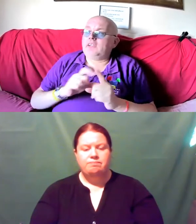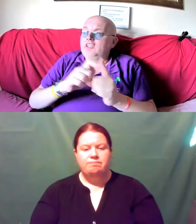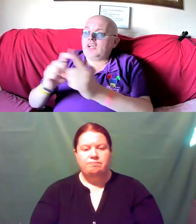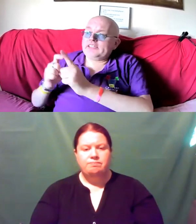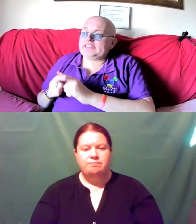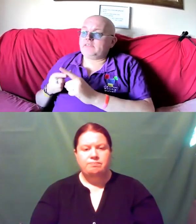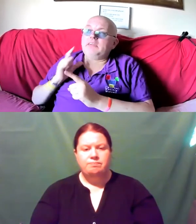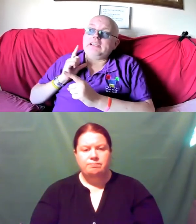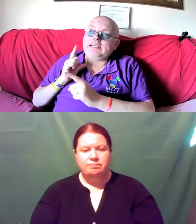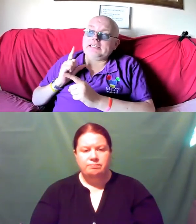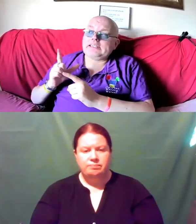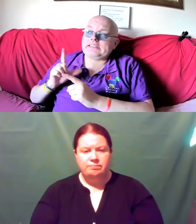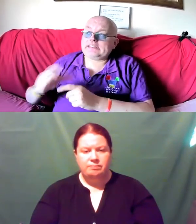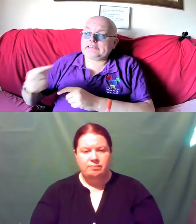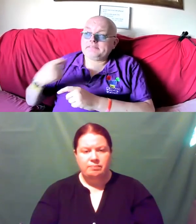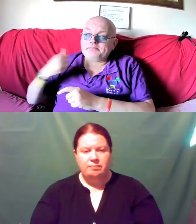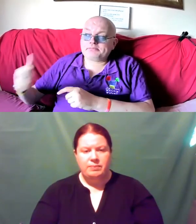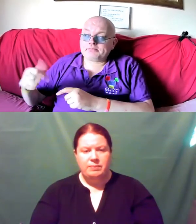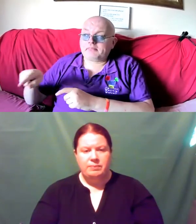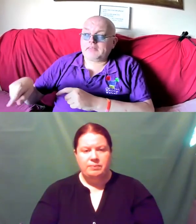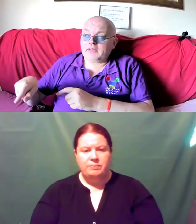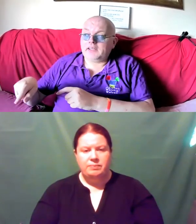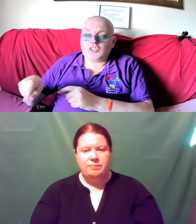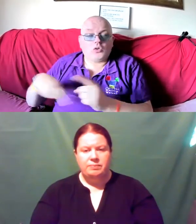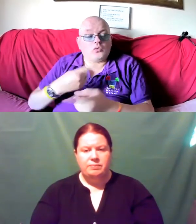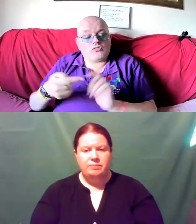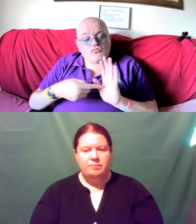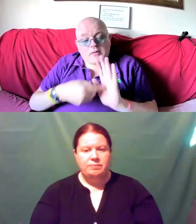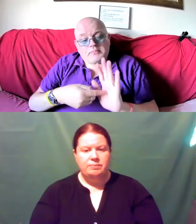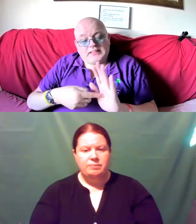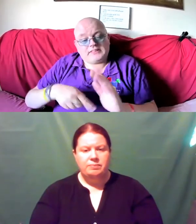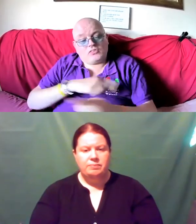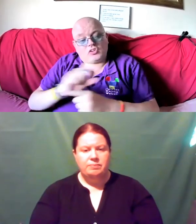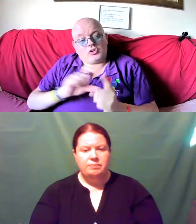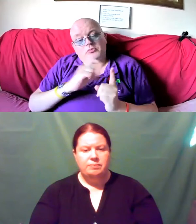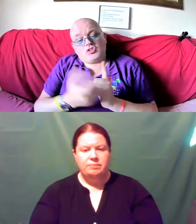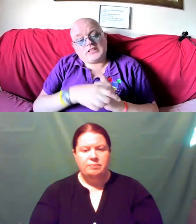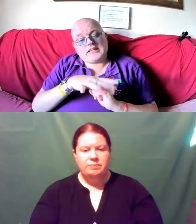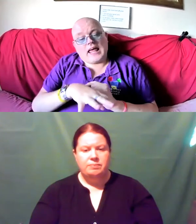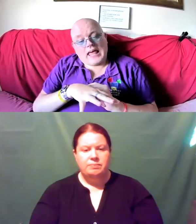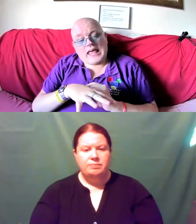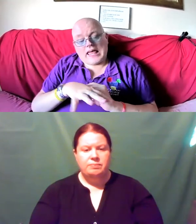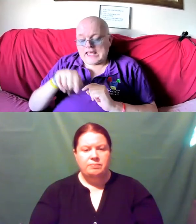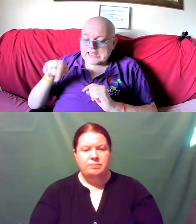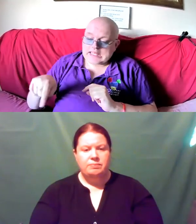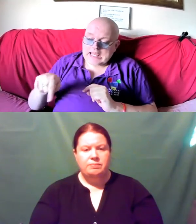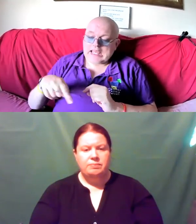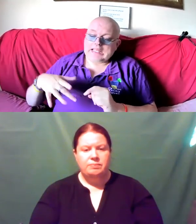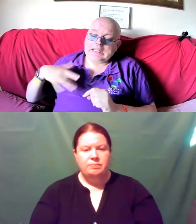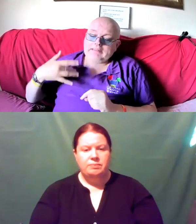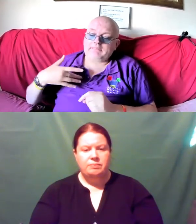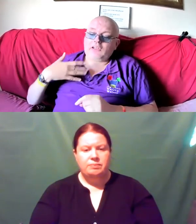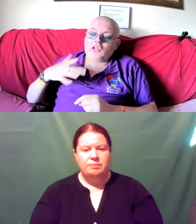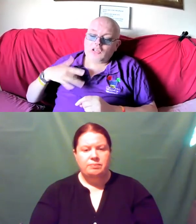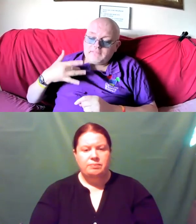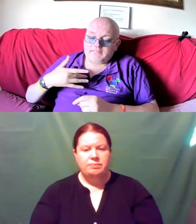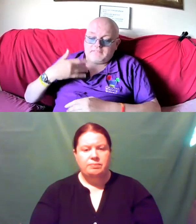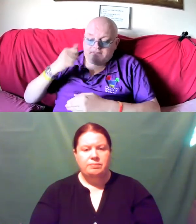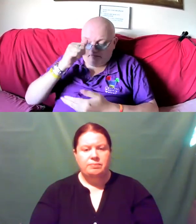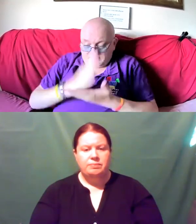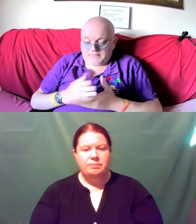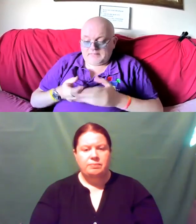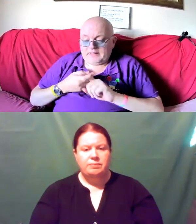we can authentically do, is to be representatives of our community within the Living in Love and Faith process, whereas